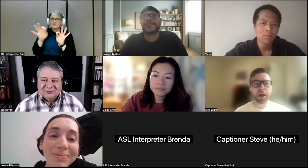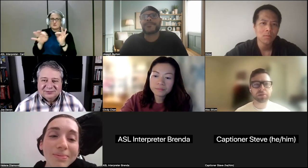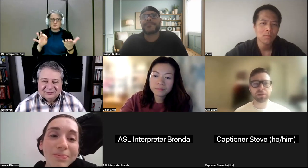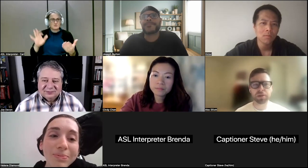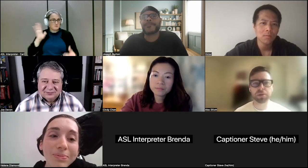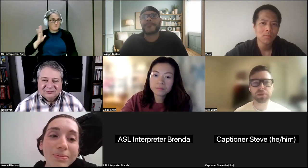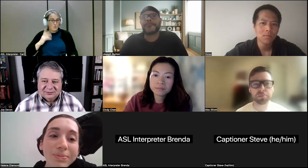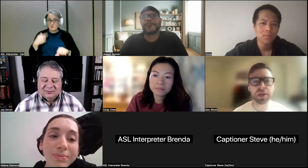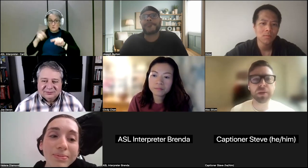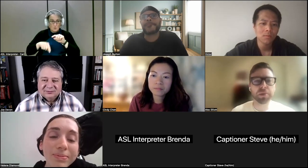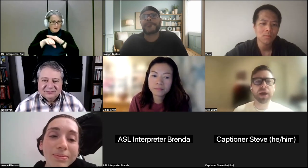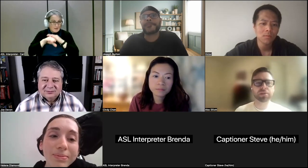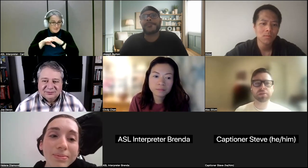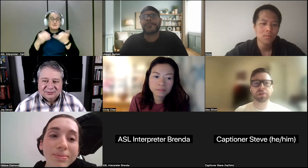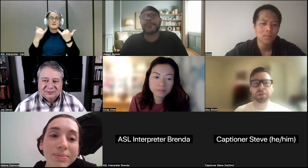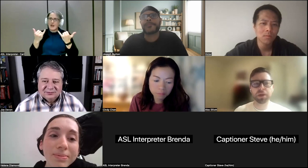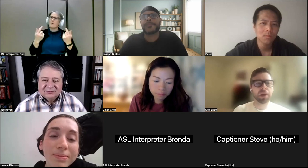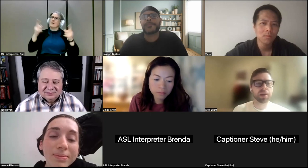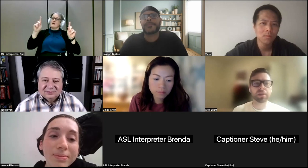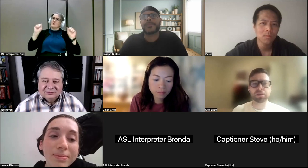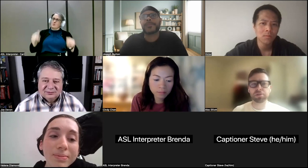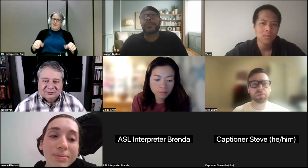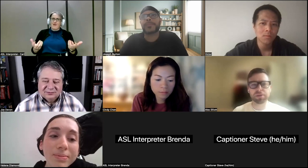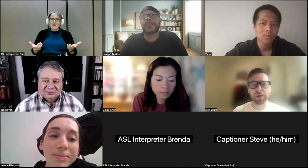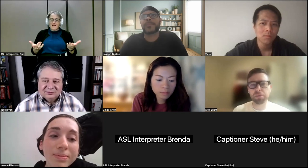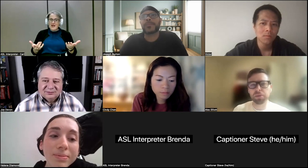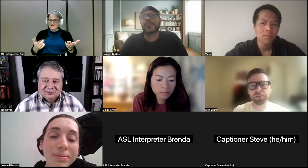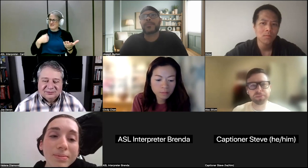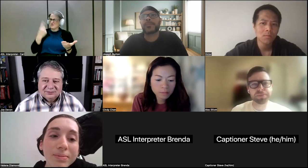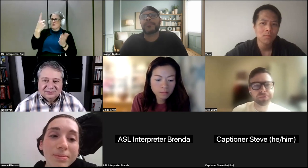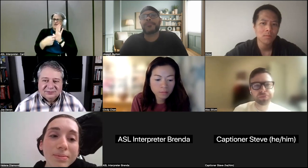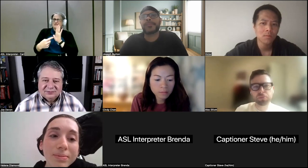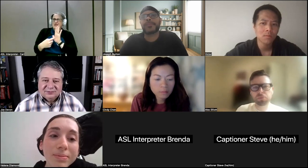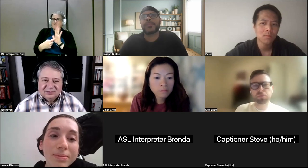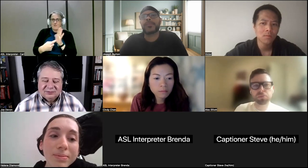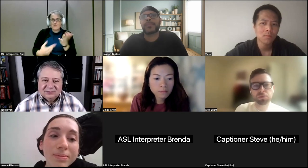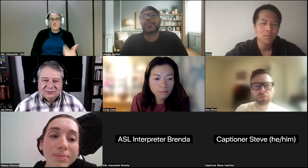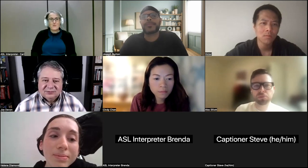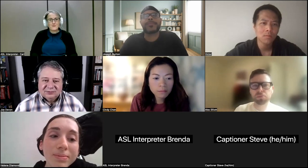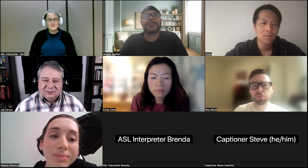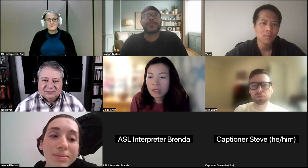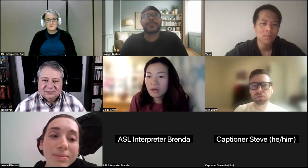not being able to access something to being able to access something." And that's just one example.